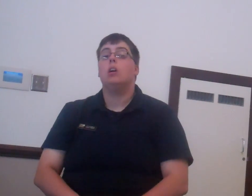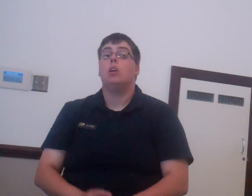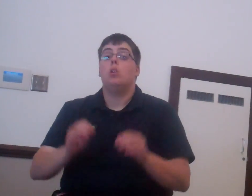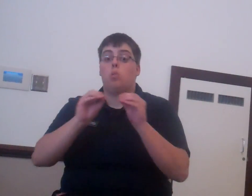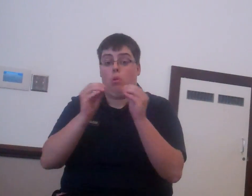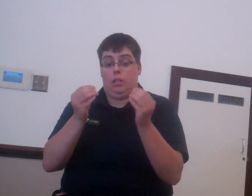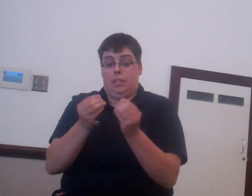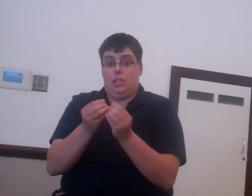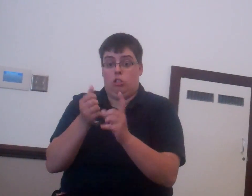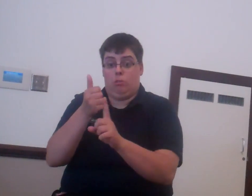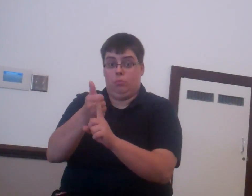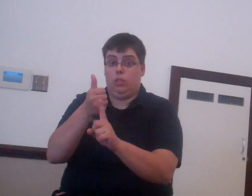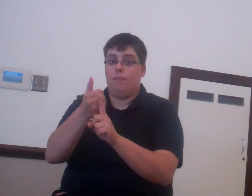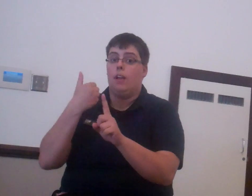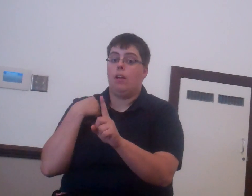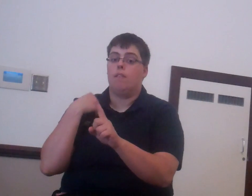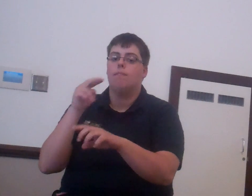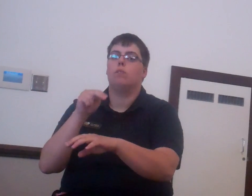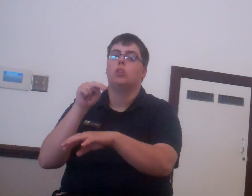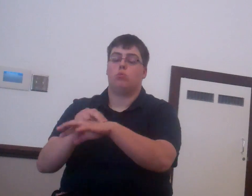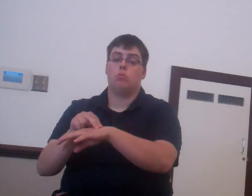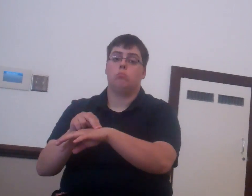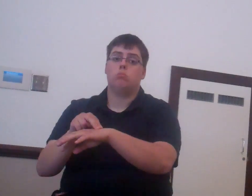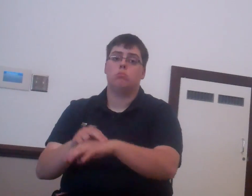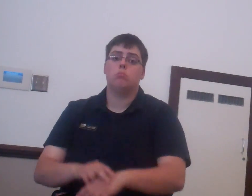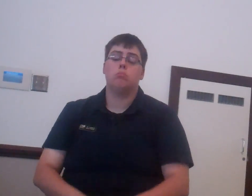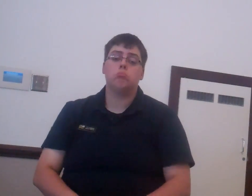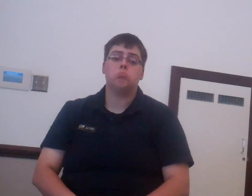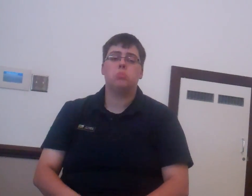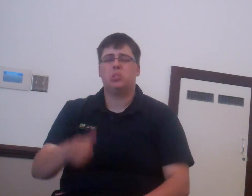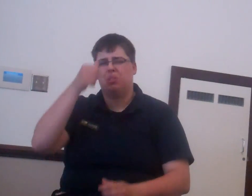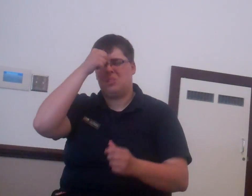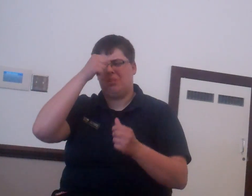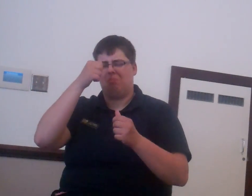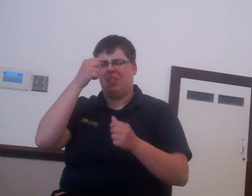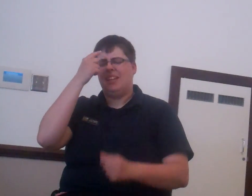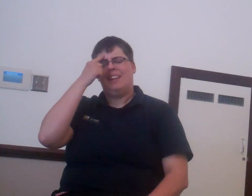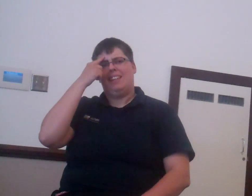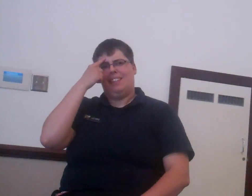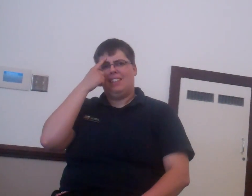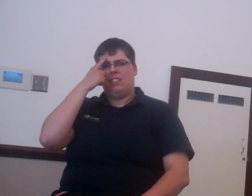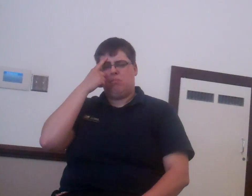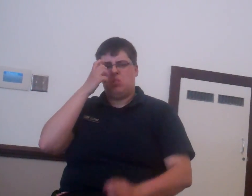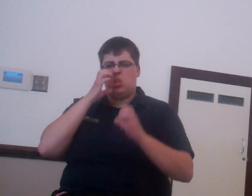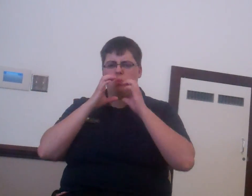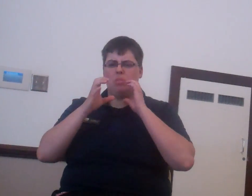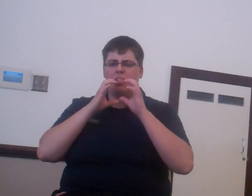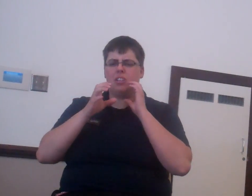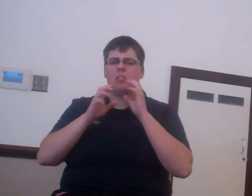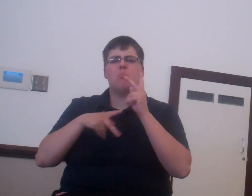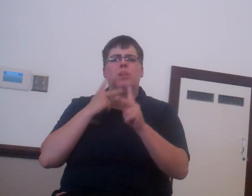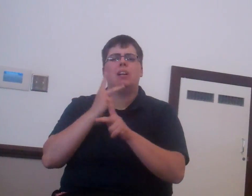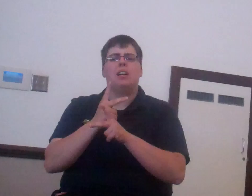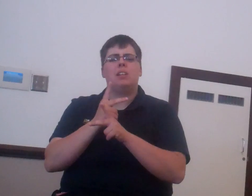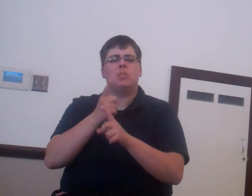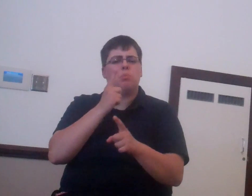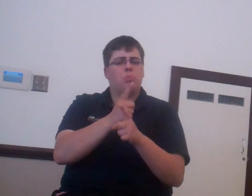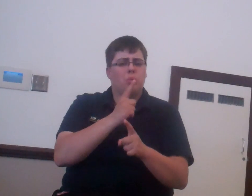is about, what kind of communication is appropriate or inappropriate? How do we talk to one another? What's sort of the chain of command